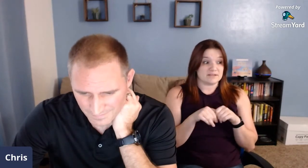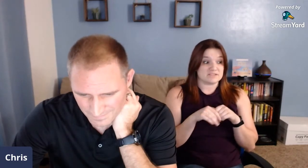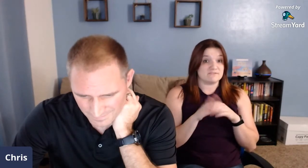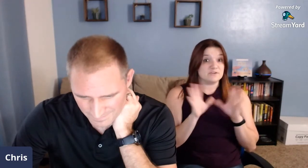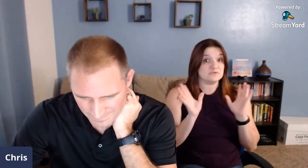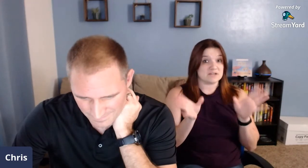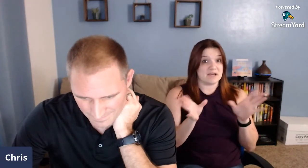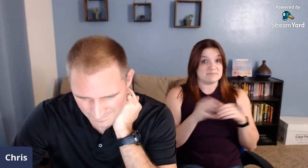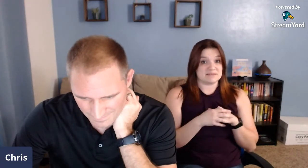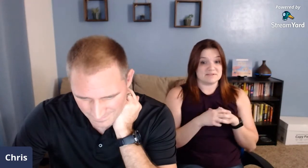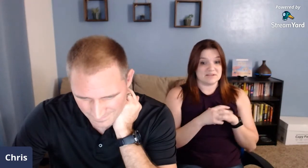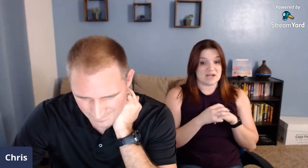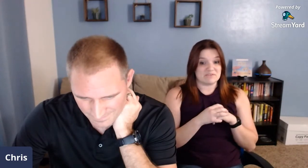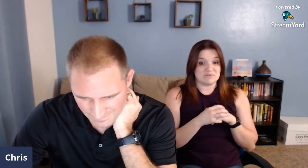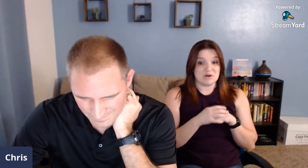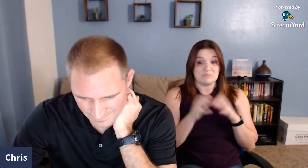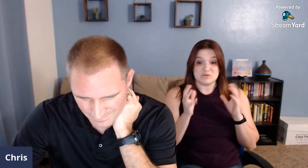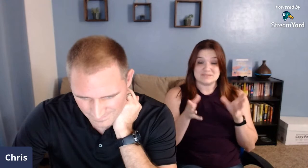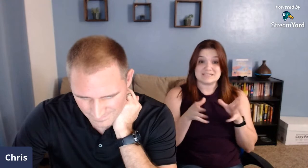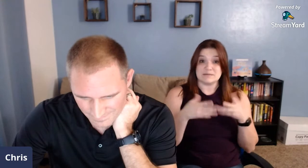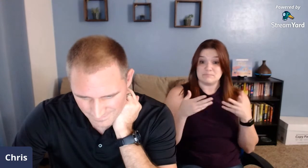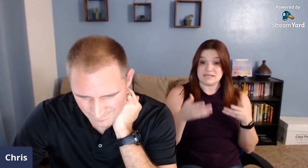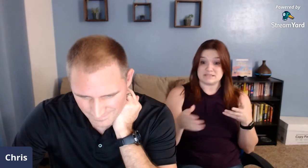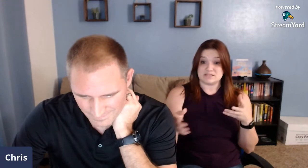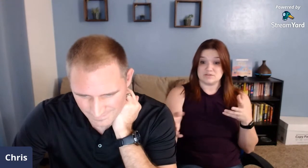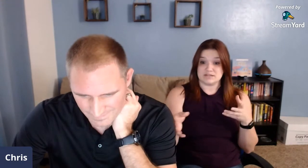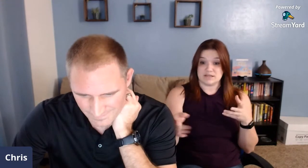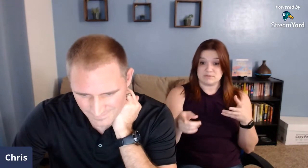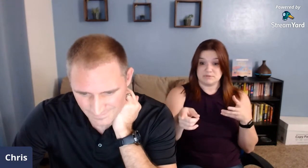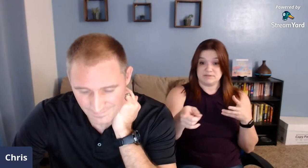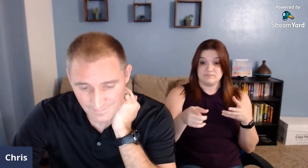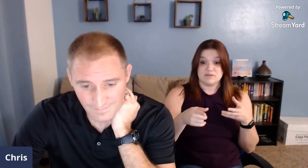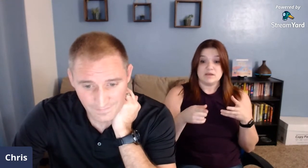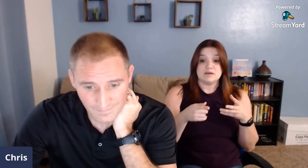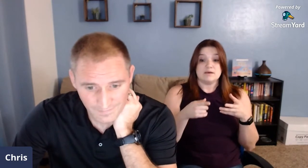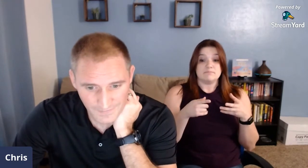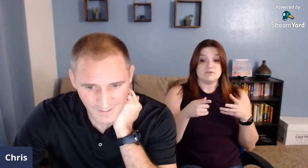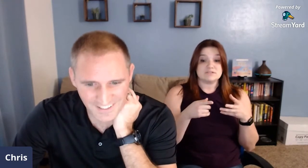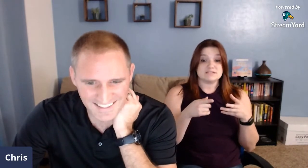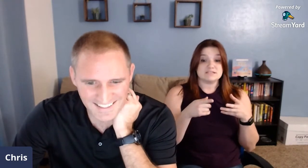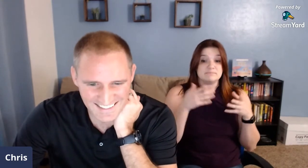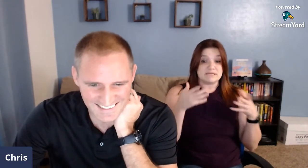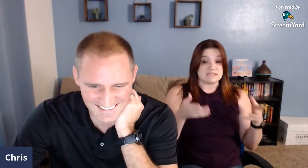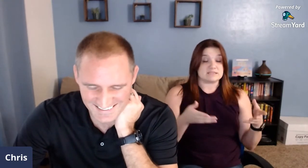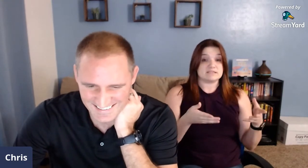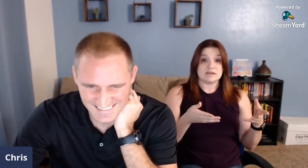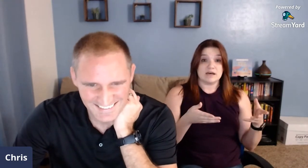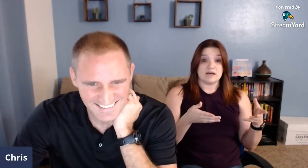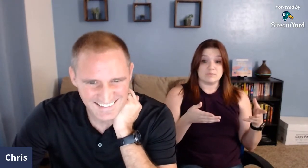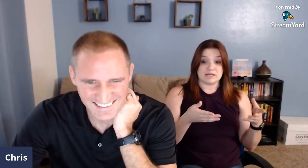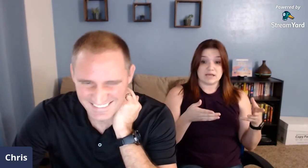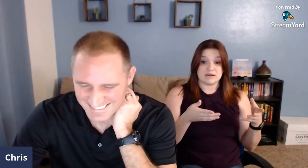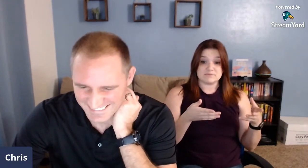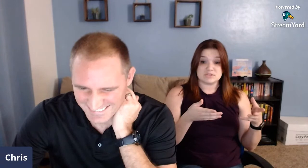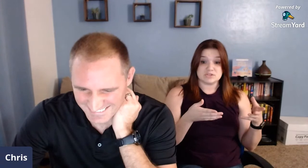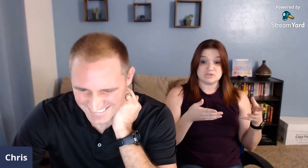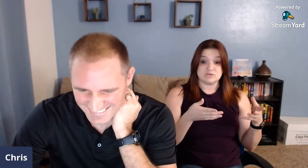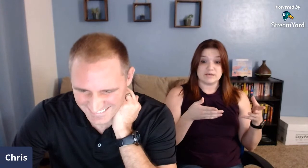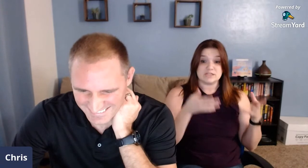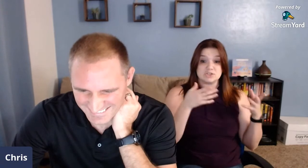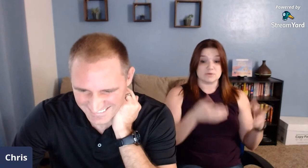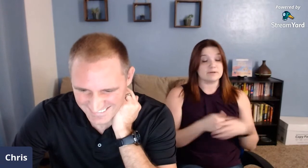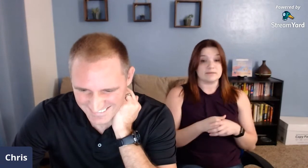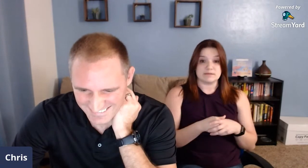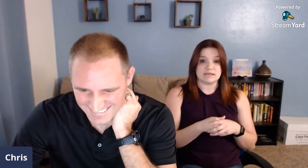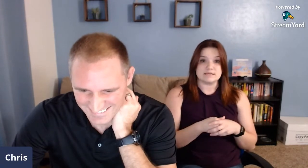I've talked about this a few times. I know a lot of you know, music's a beast. You need to let people in. Music's a beast when it comes